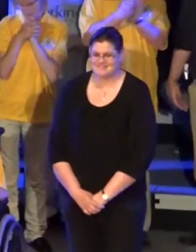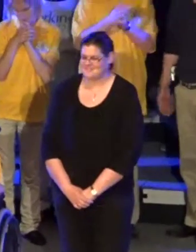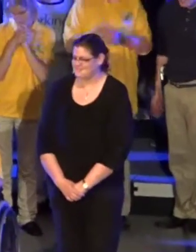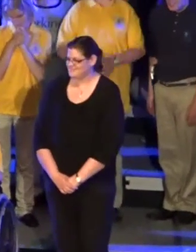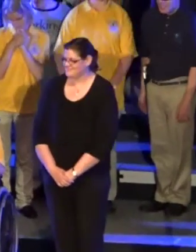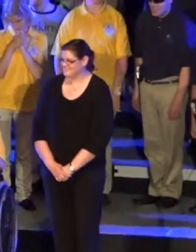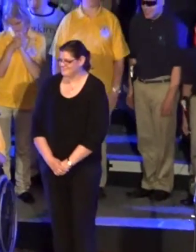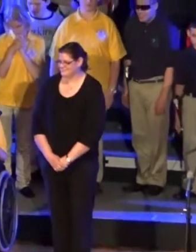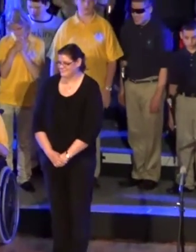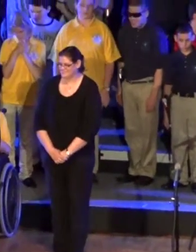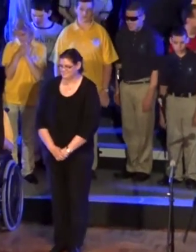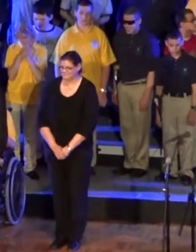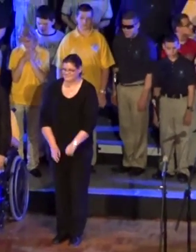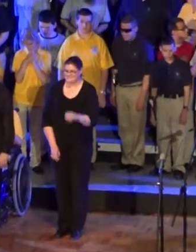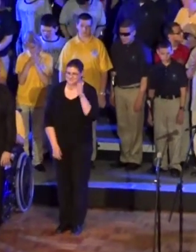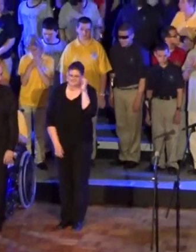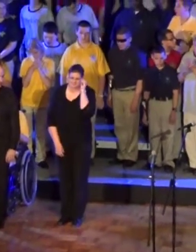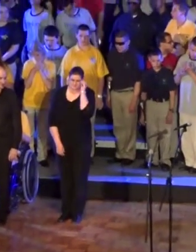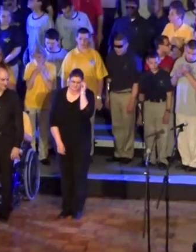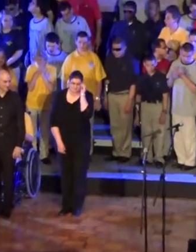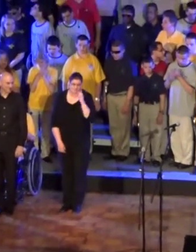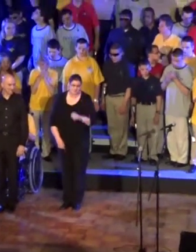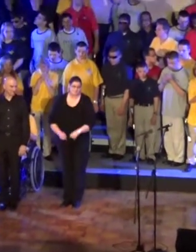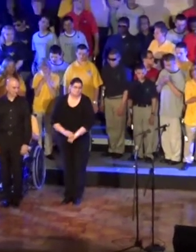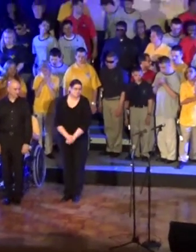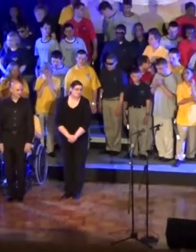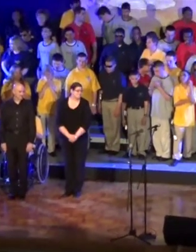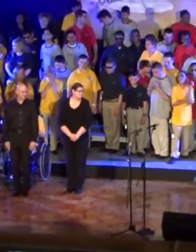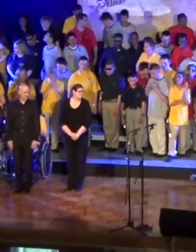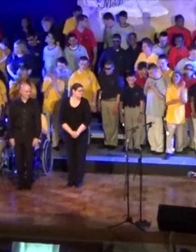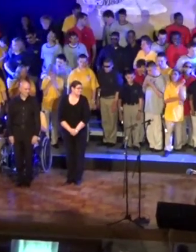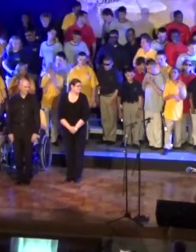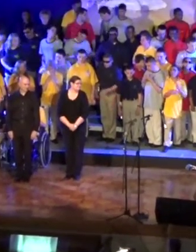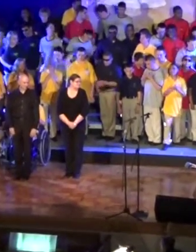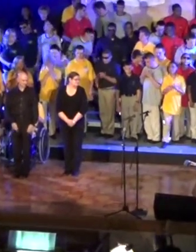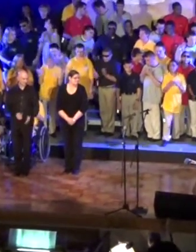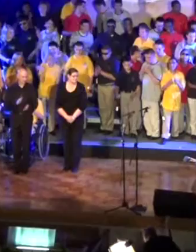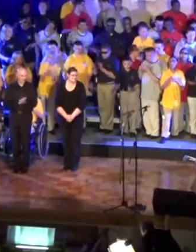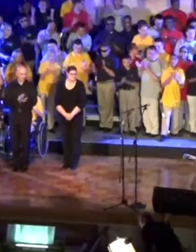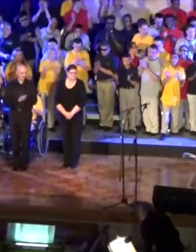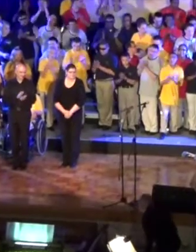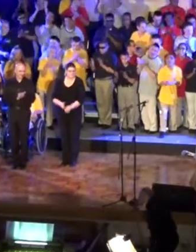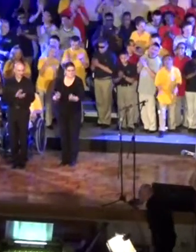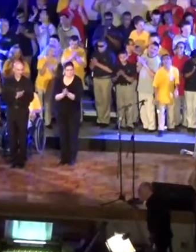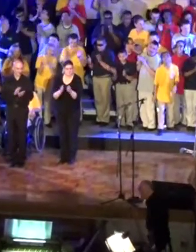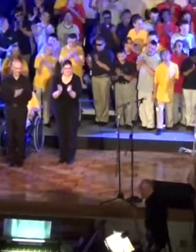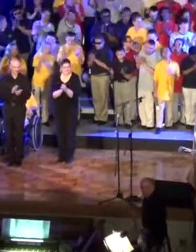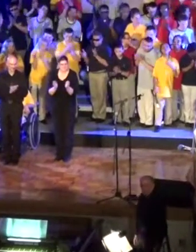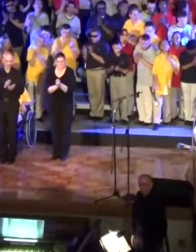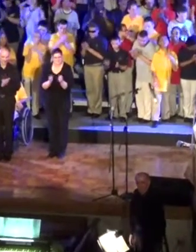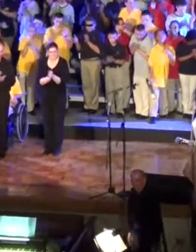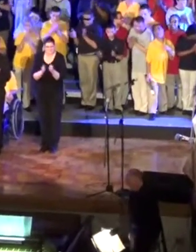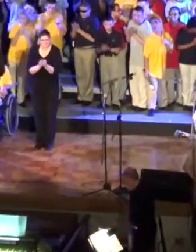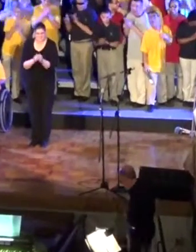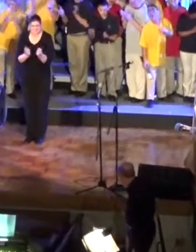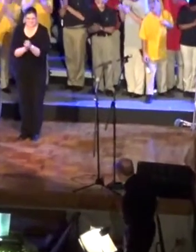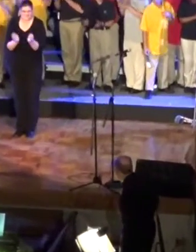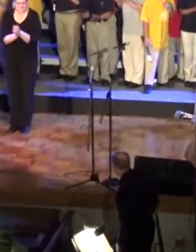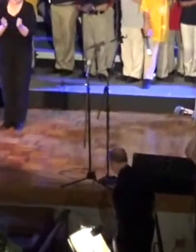From the Perkins School for the Blind in Massachusetts, Mr. Arnie Harris and Ms.